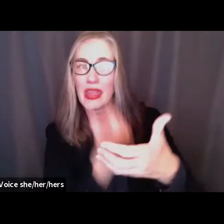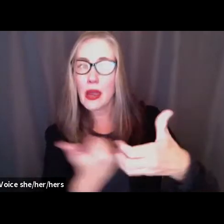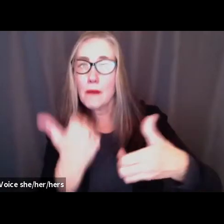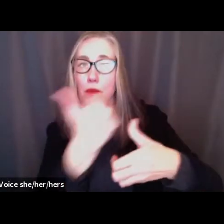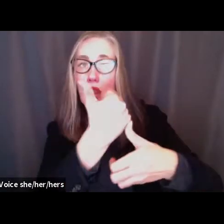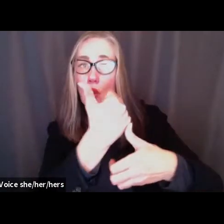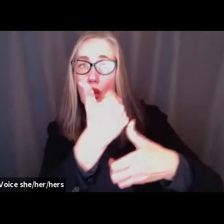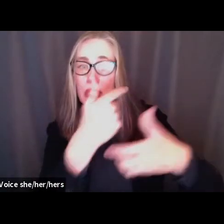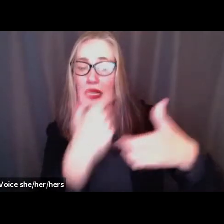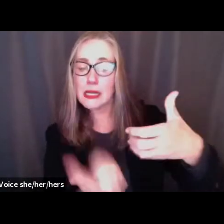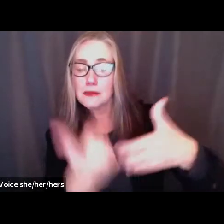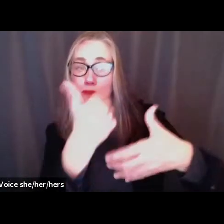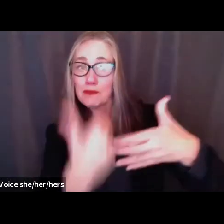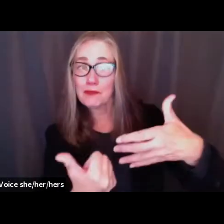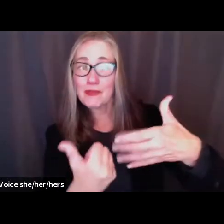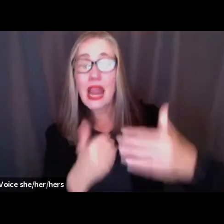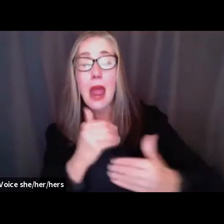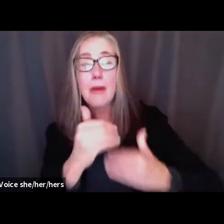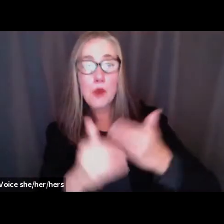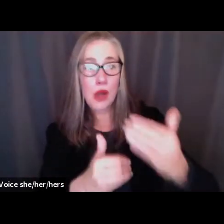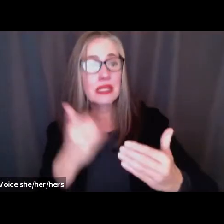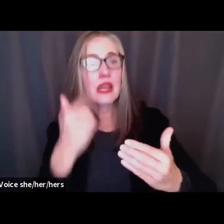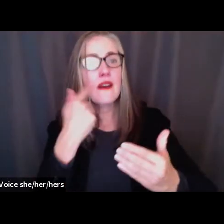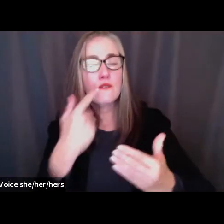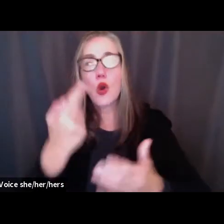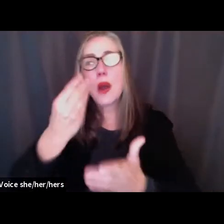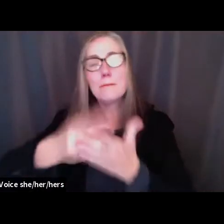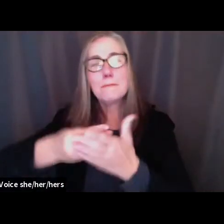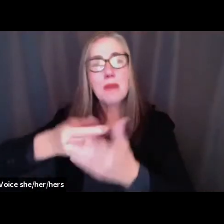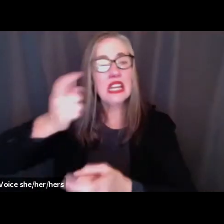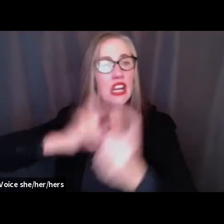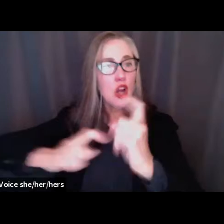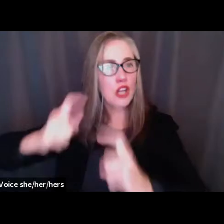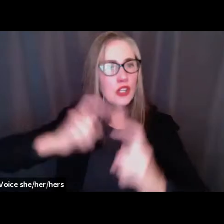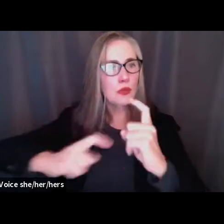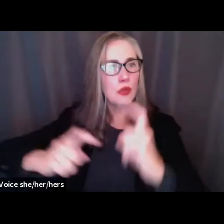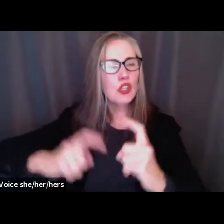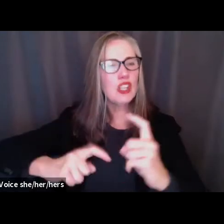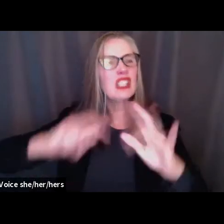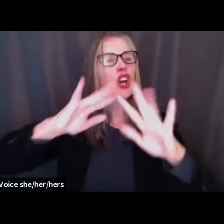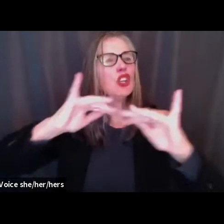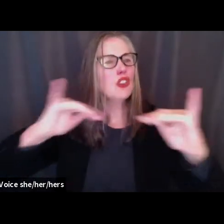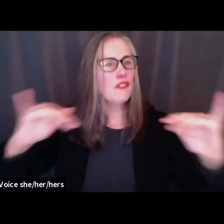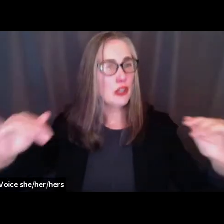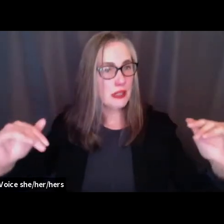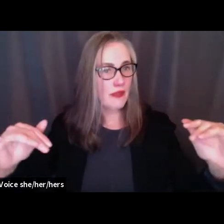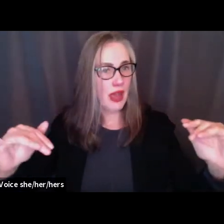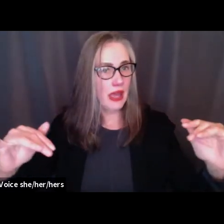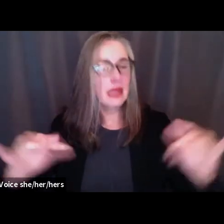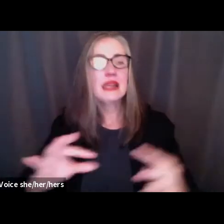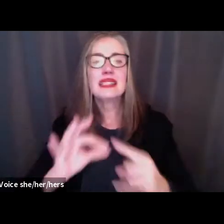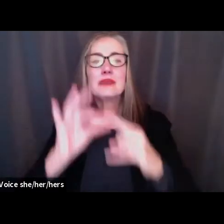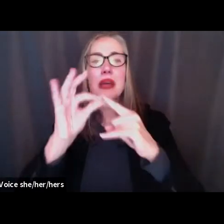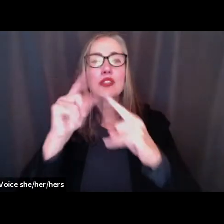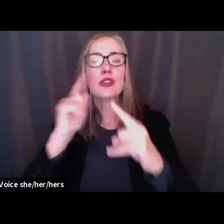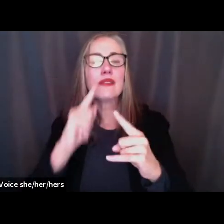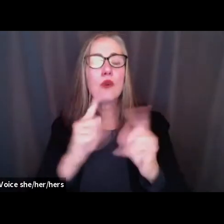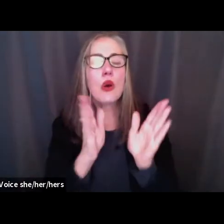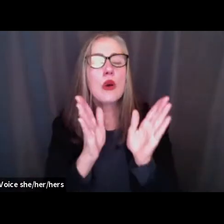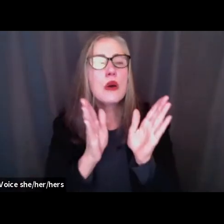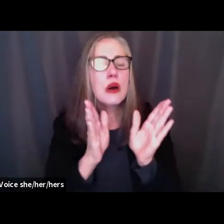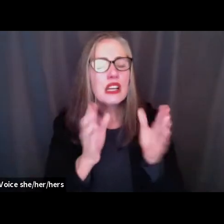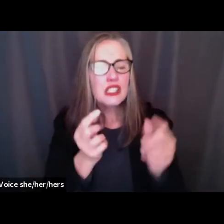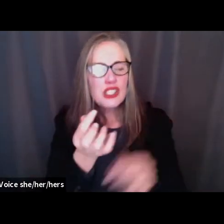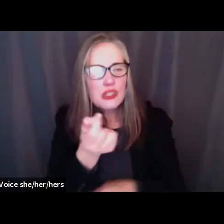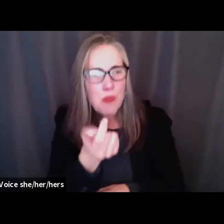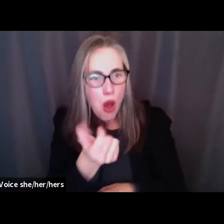progress made thus far at diversifying contributions. Again, specifically our small dollar donor contributions. You heard